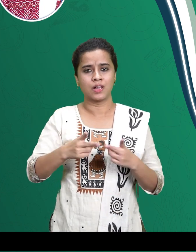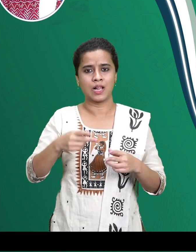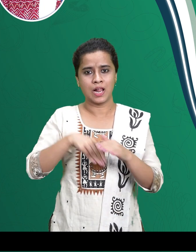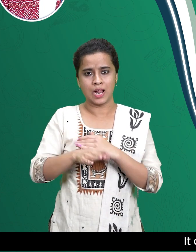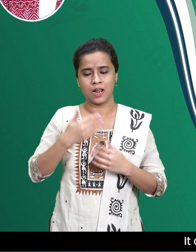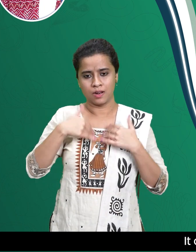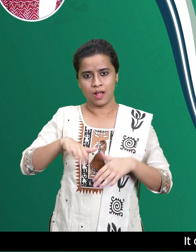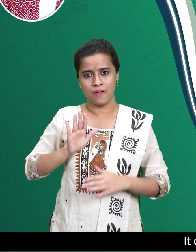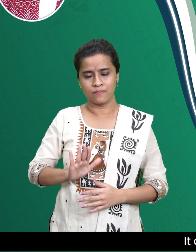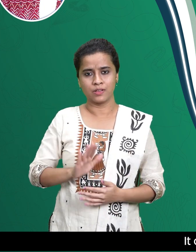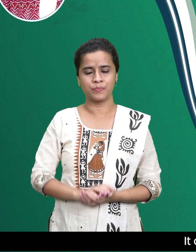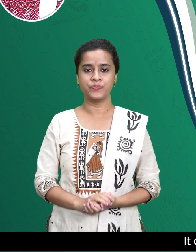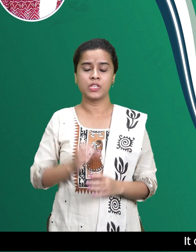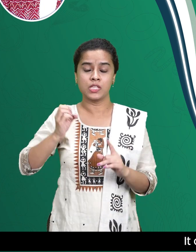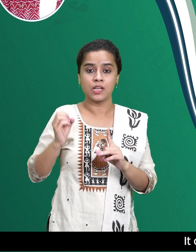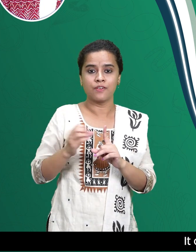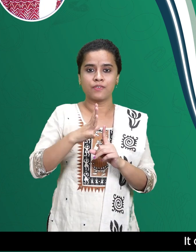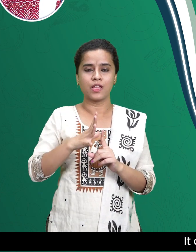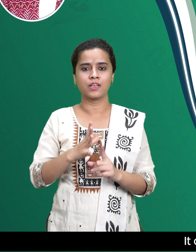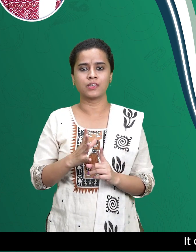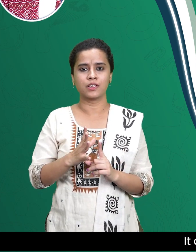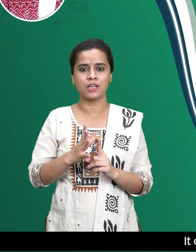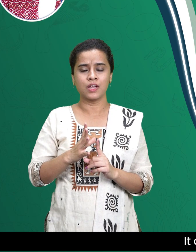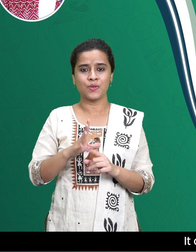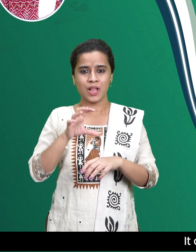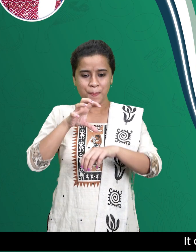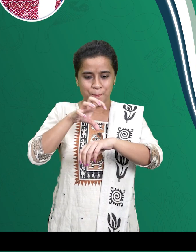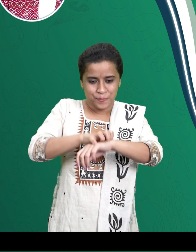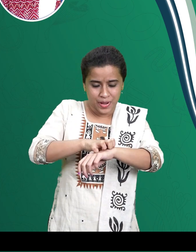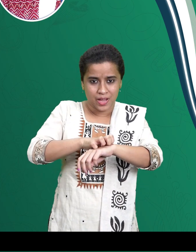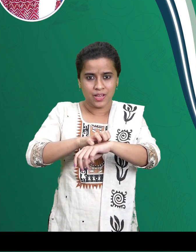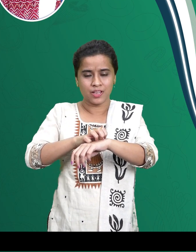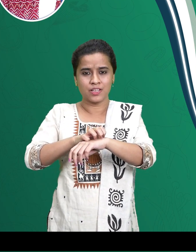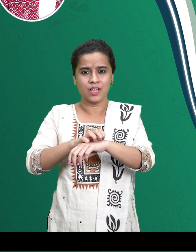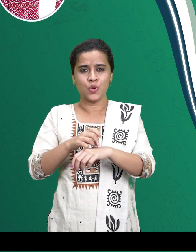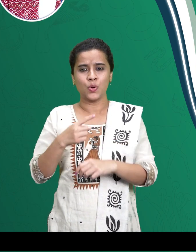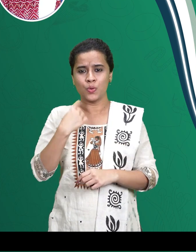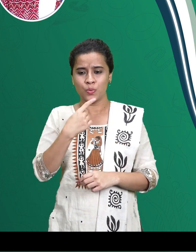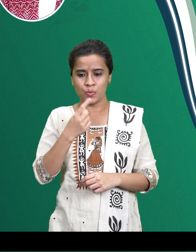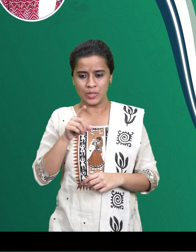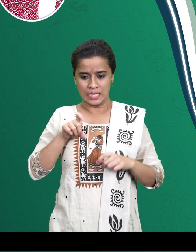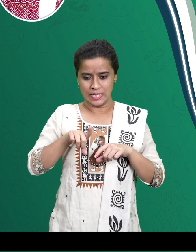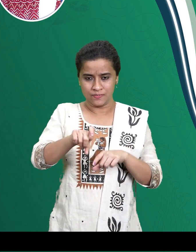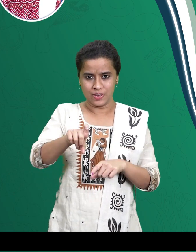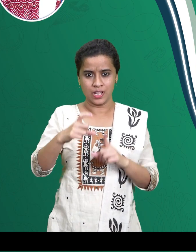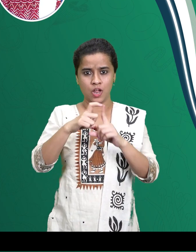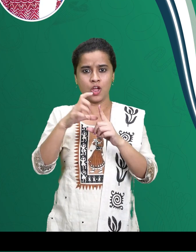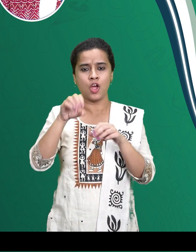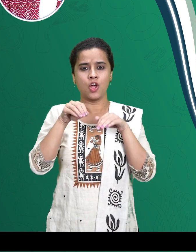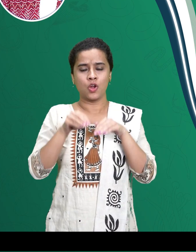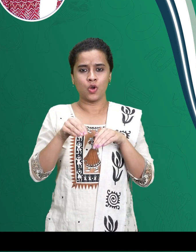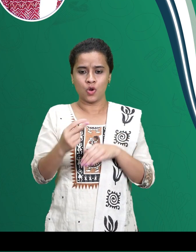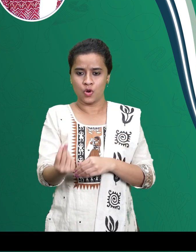It occurs due to the bite of the infected dog, rabbit,